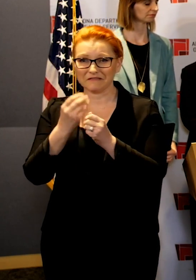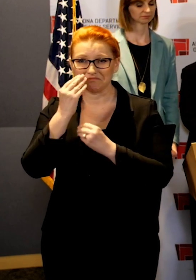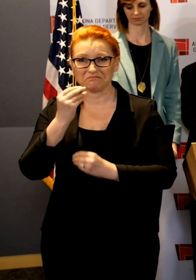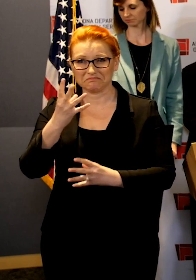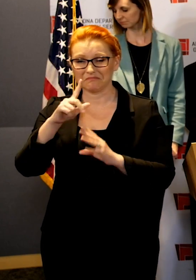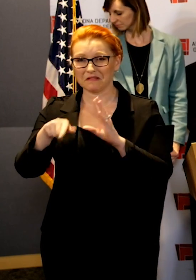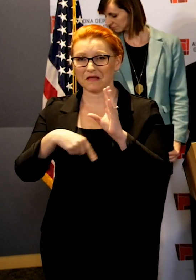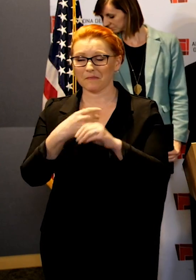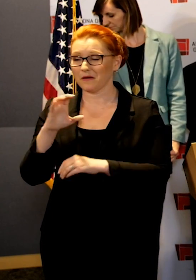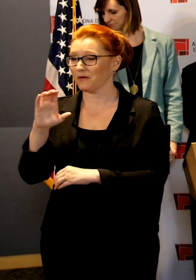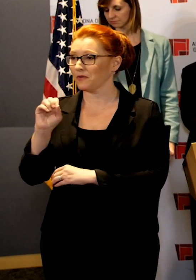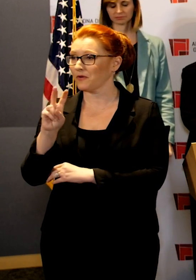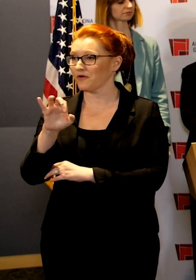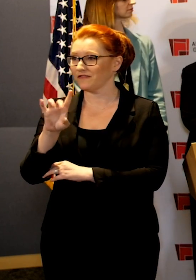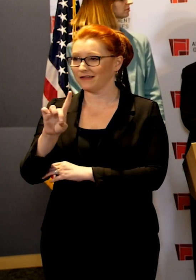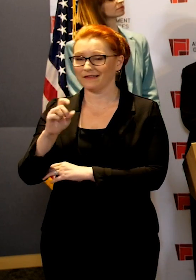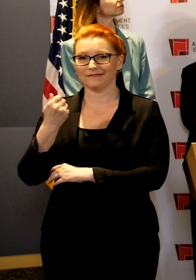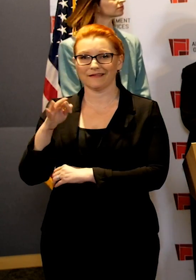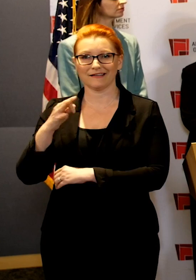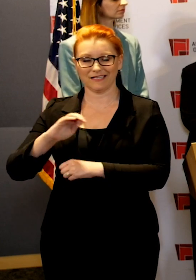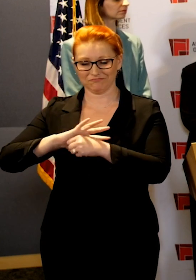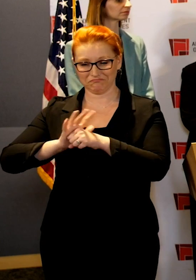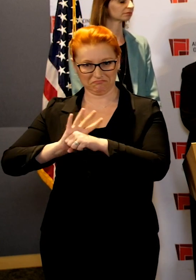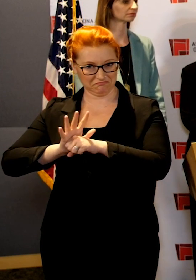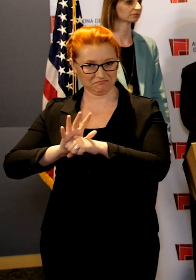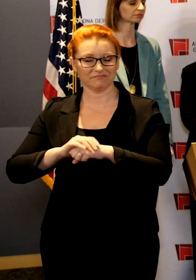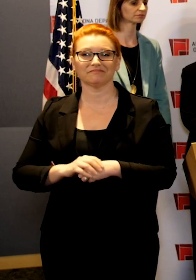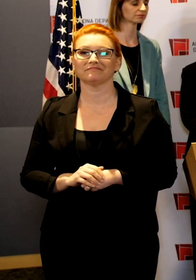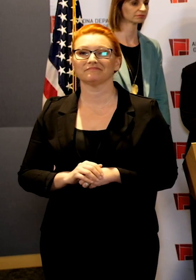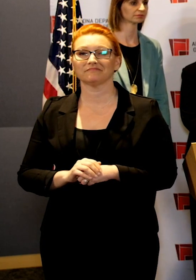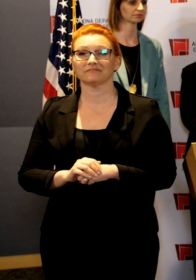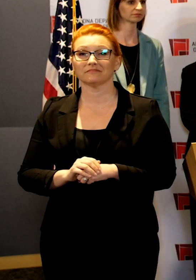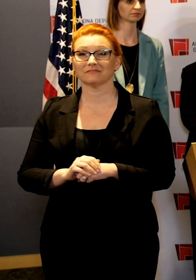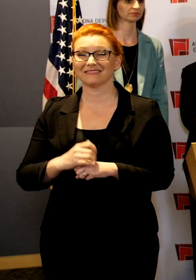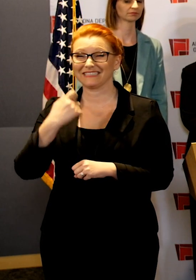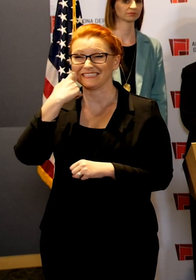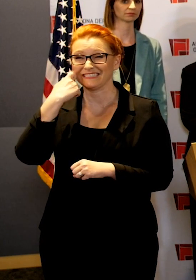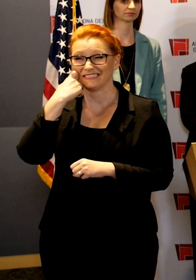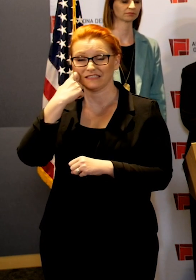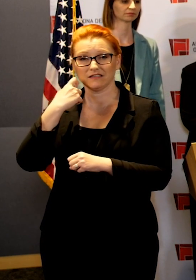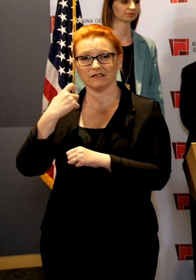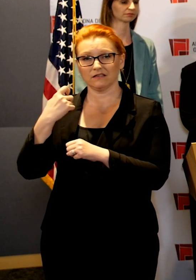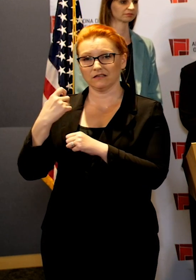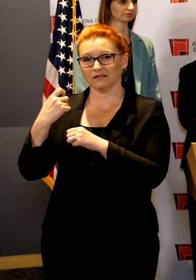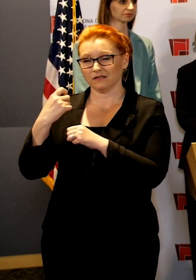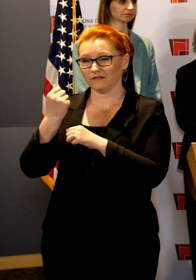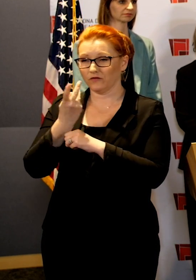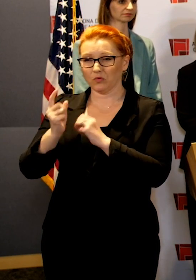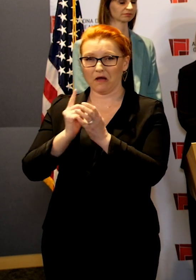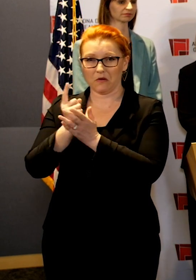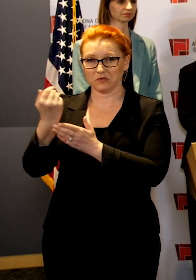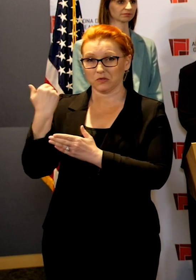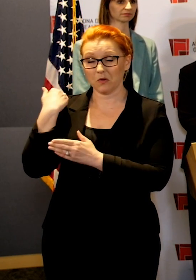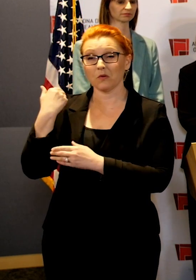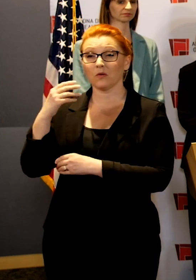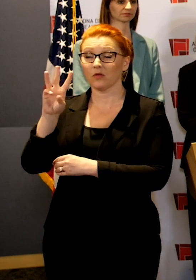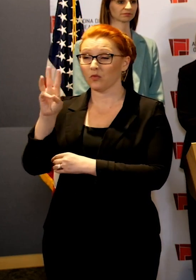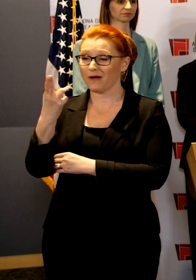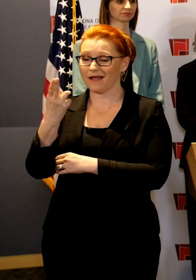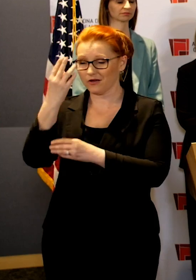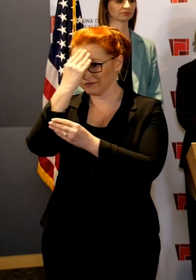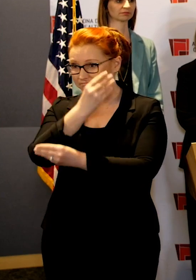with COVID-19. Just a couple of hours ago, new guidelines were announced by the White House and federal